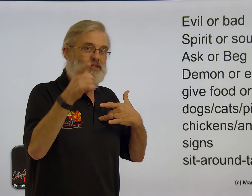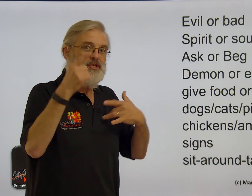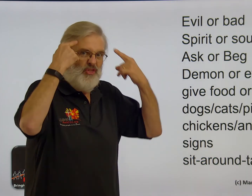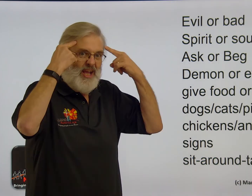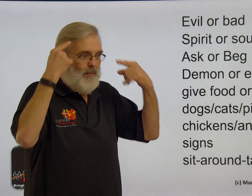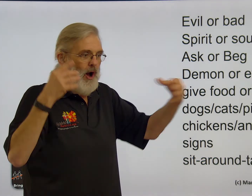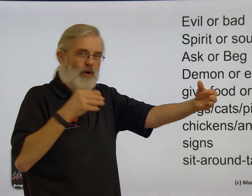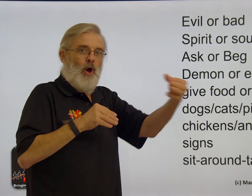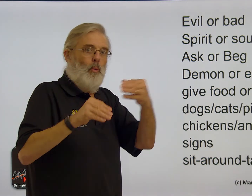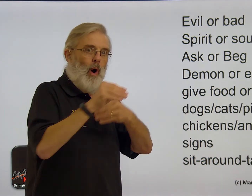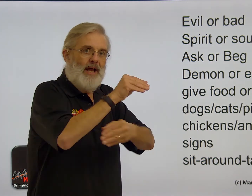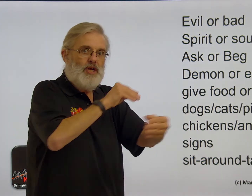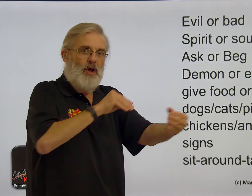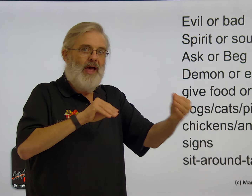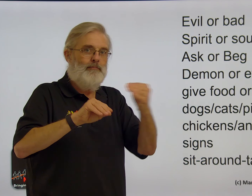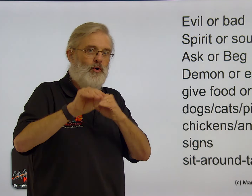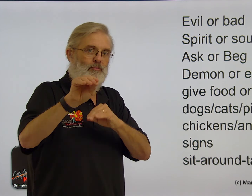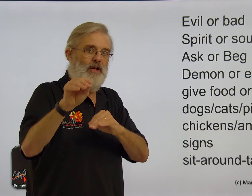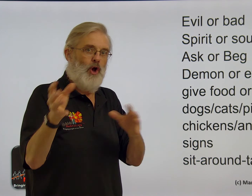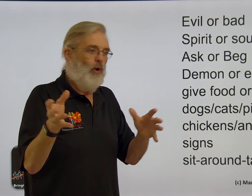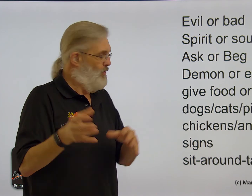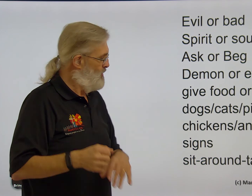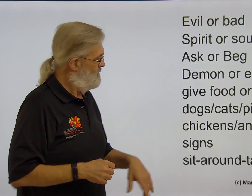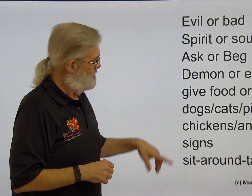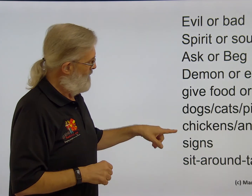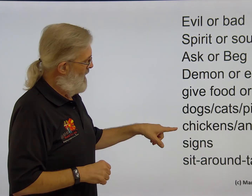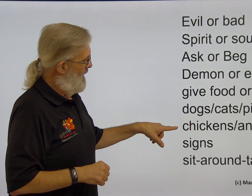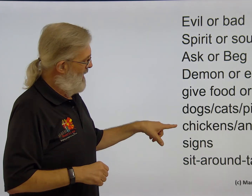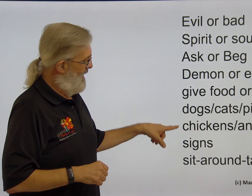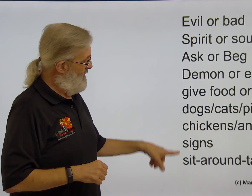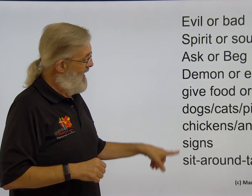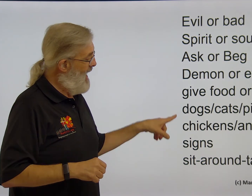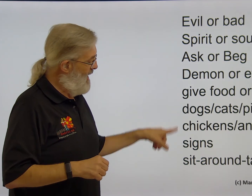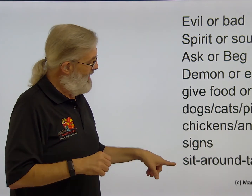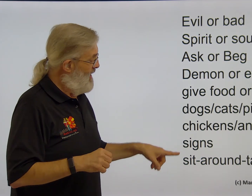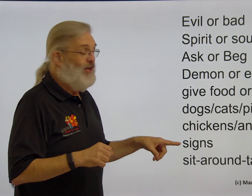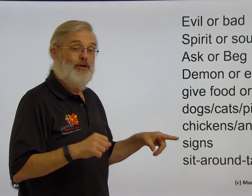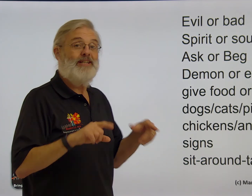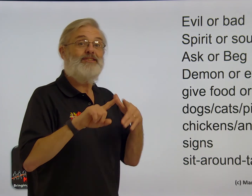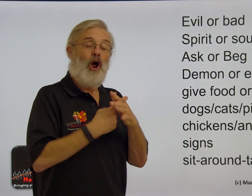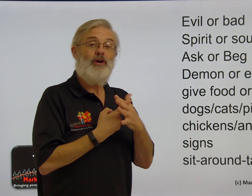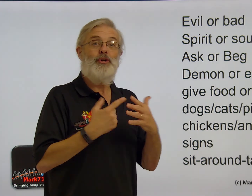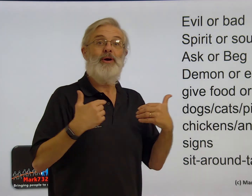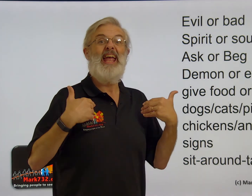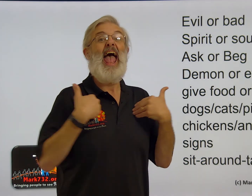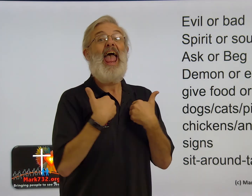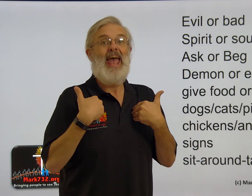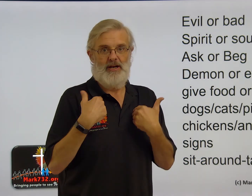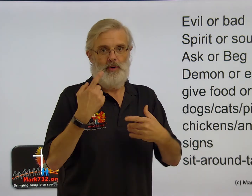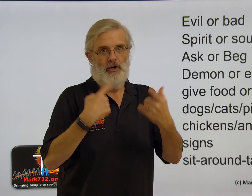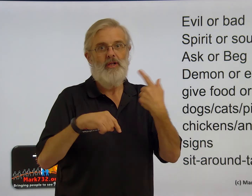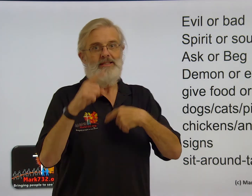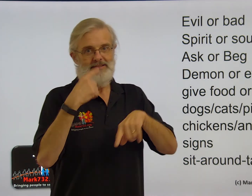just think about watch how that movement goes then you can start doing animal signs